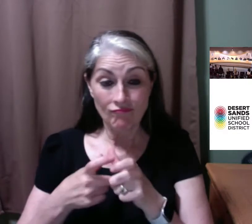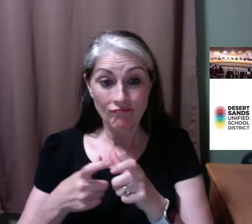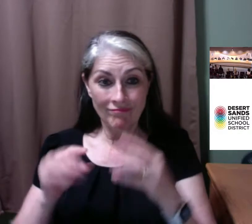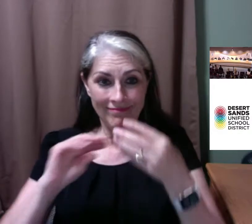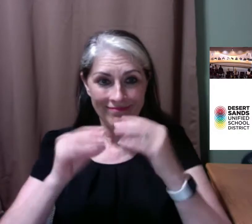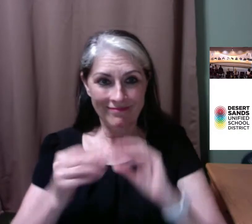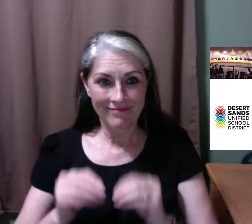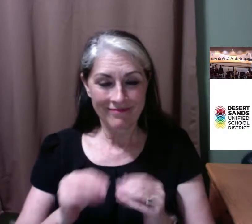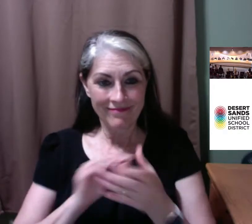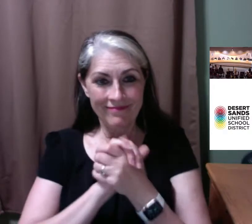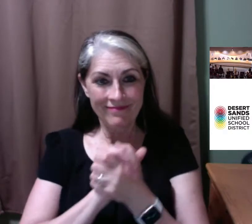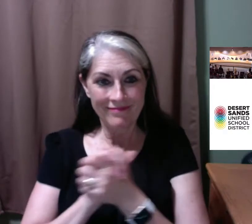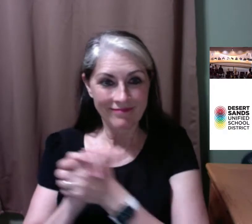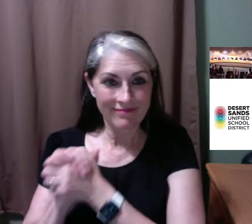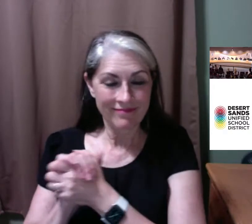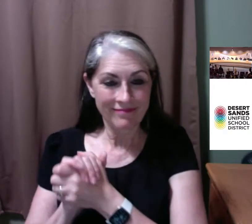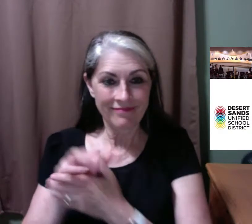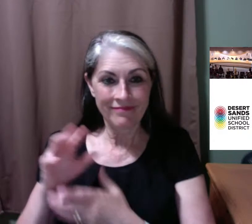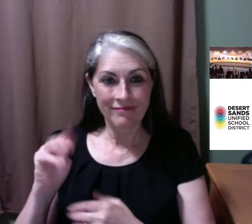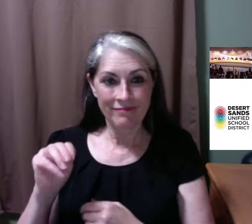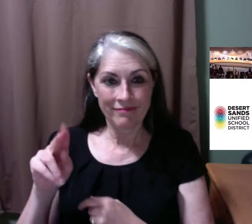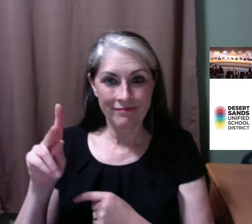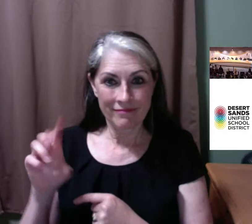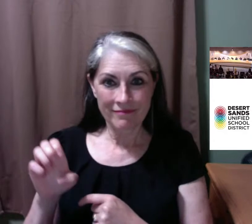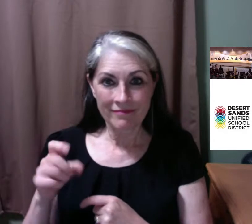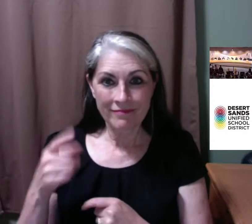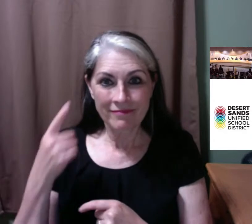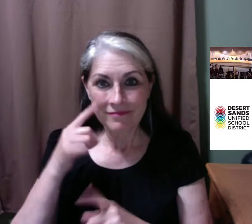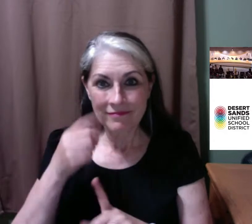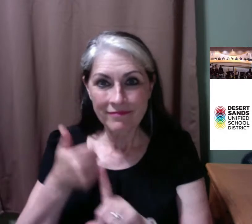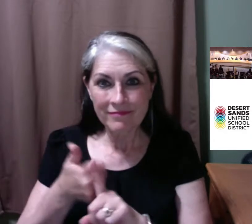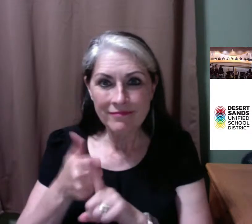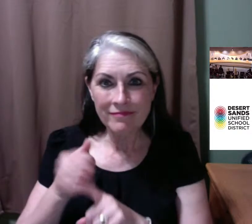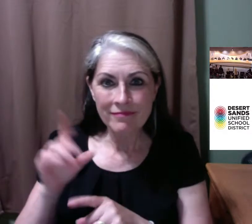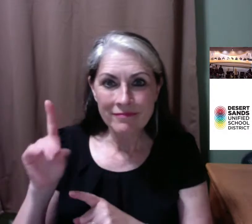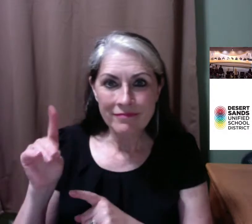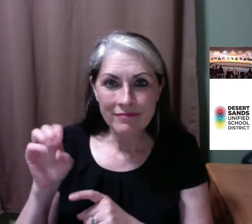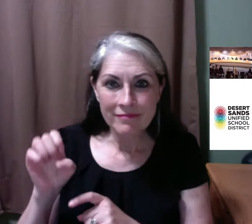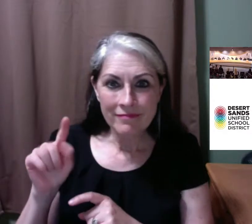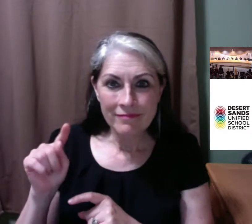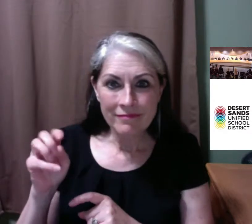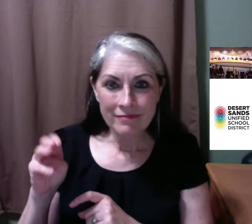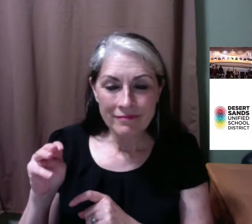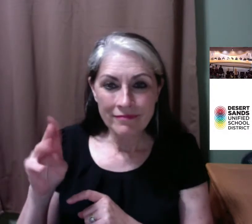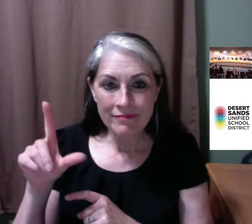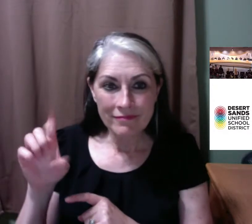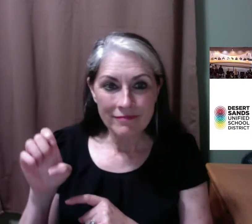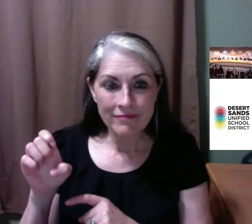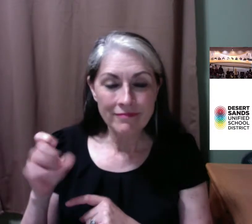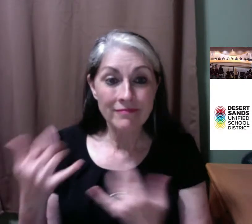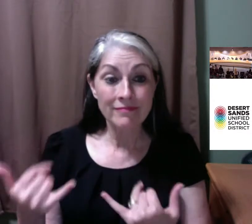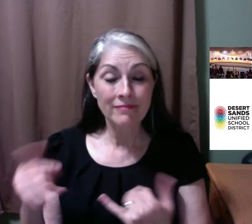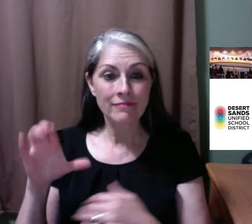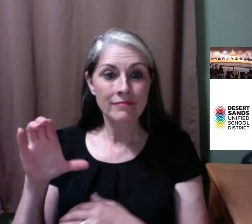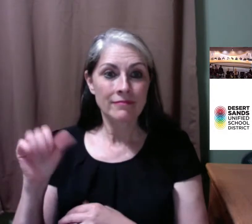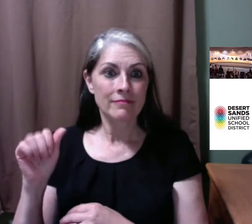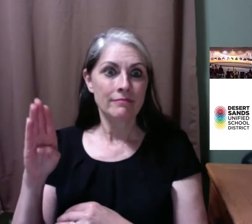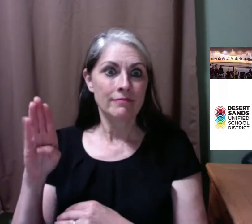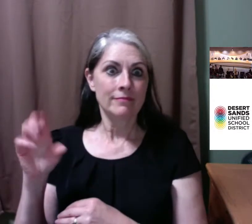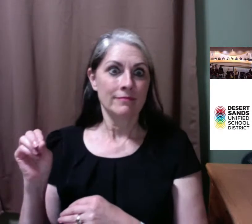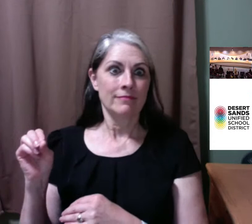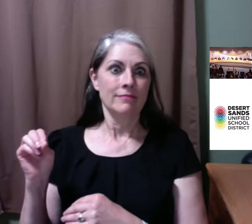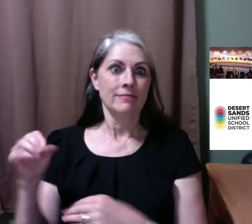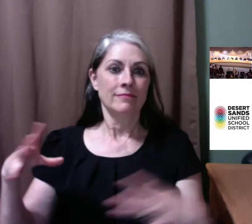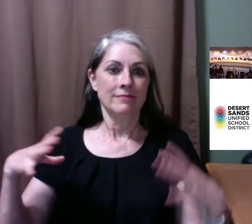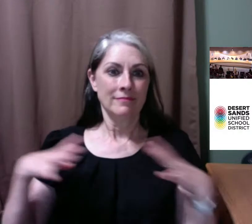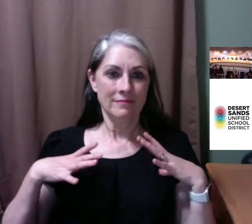So congratulations to Michael DeTambel, who is, where is he right now? He's in Cabo. So he